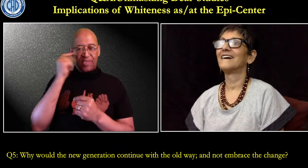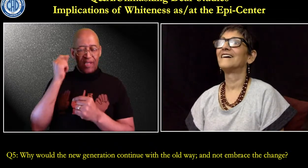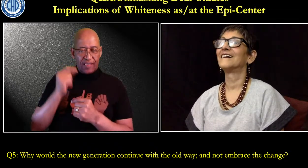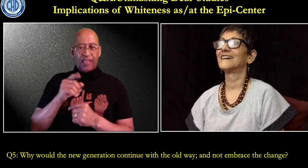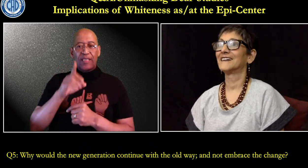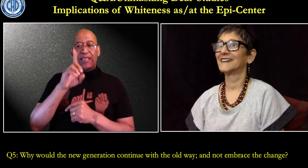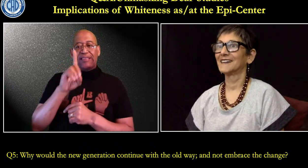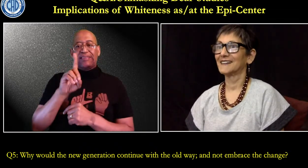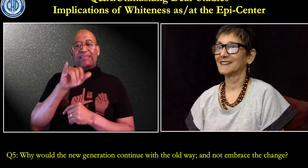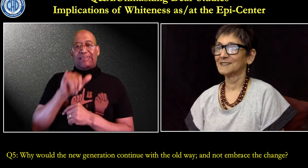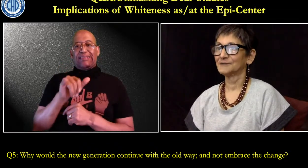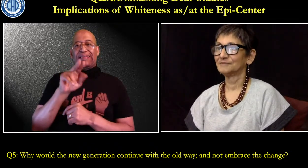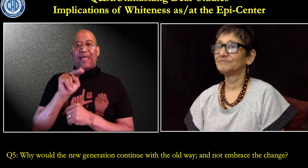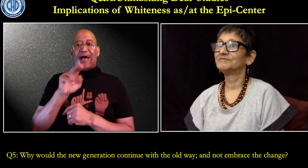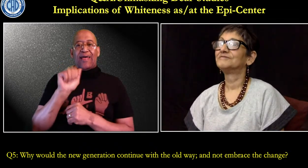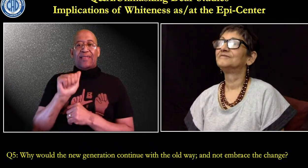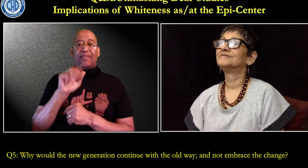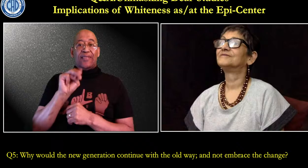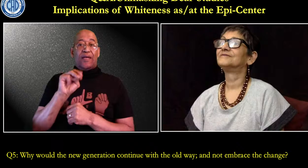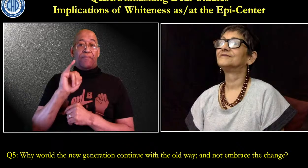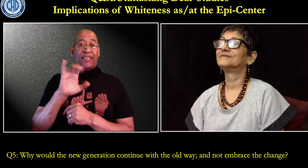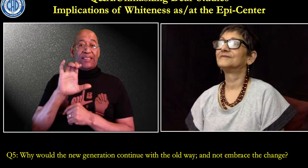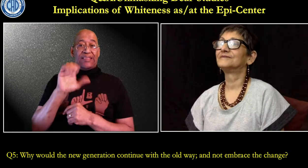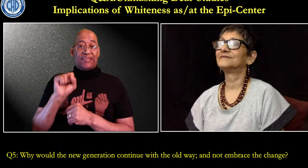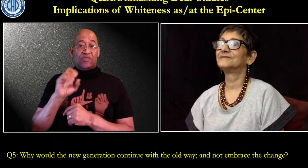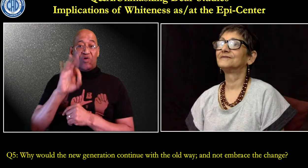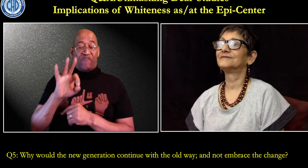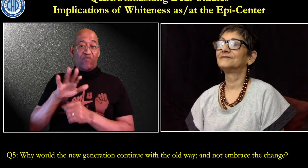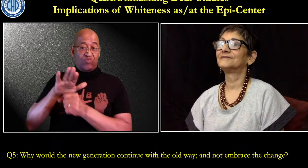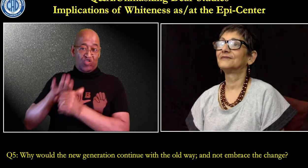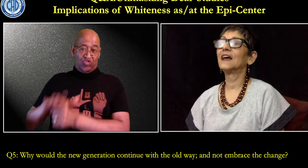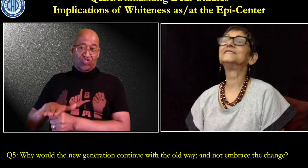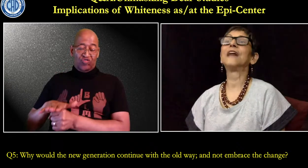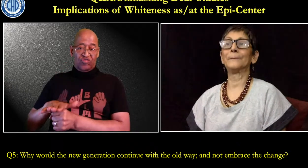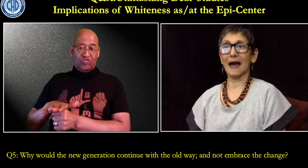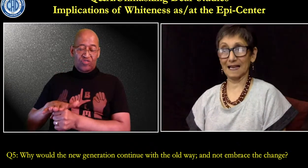teaching justice, that definitely